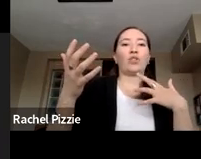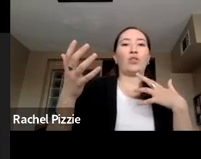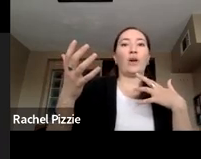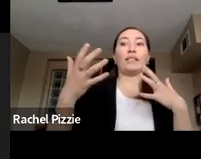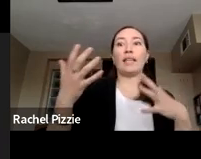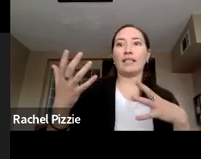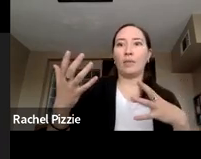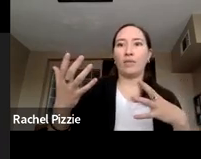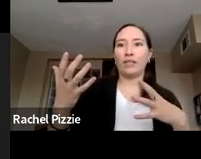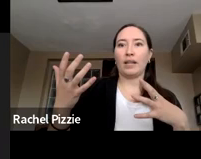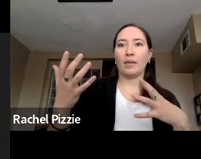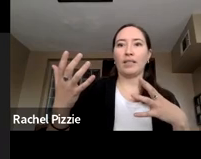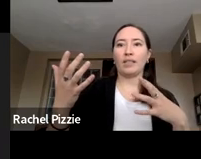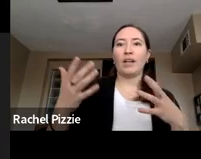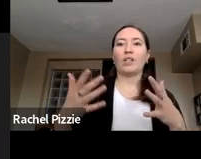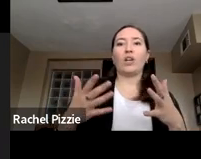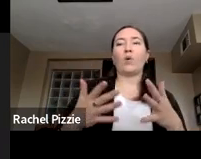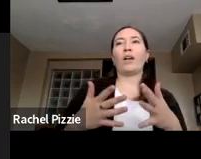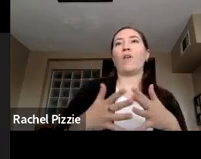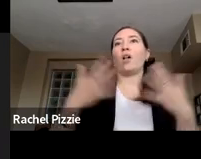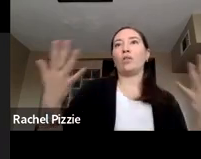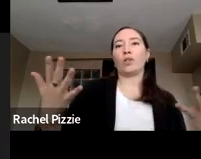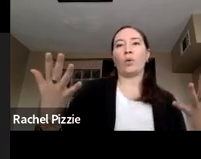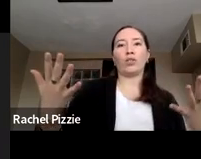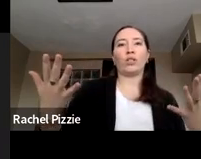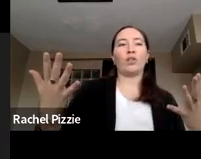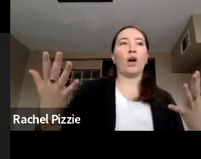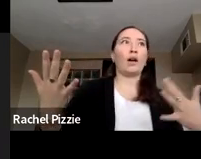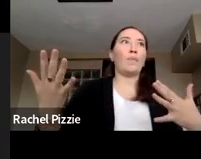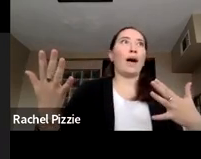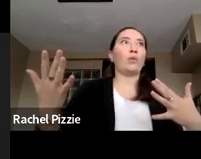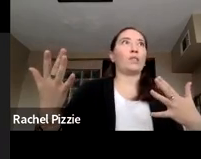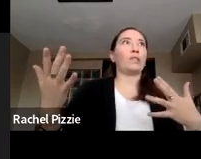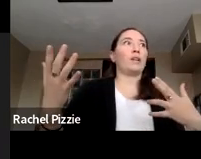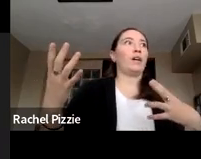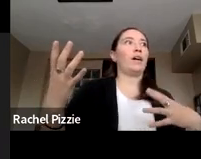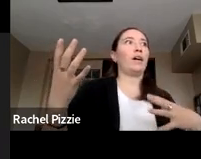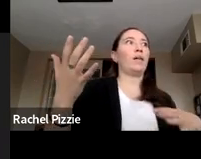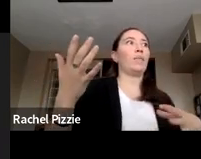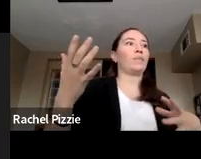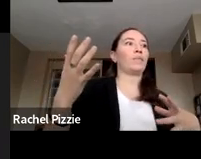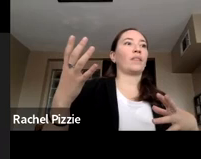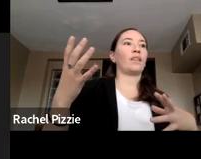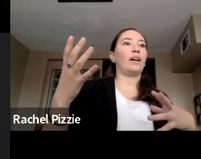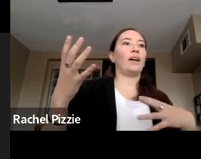how to assess some of these statements. So if all of your questions are about